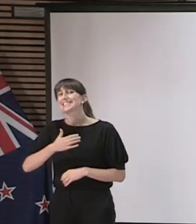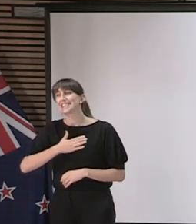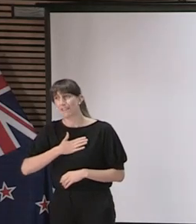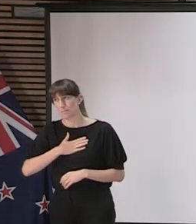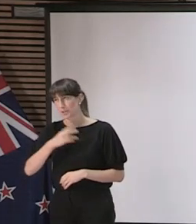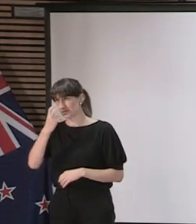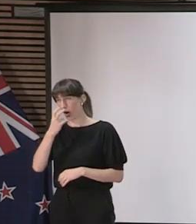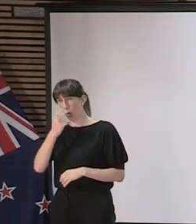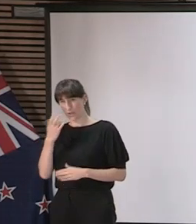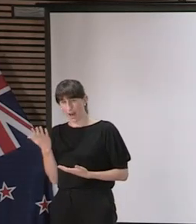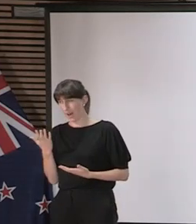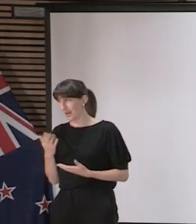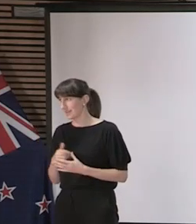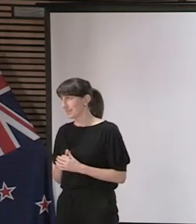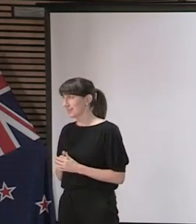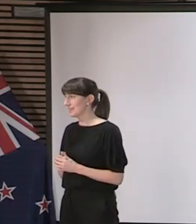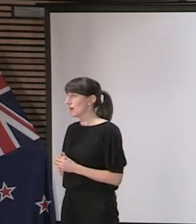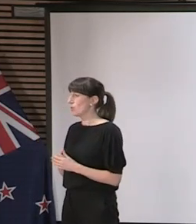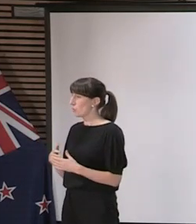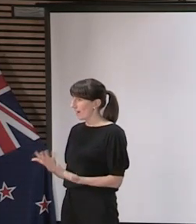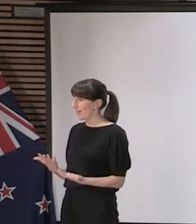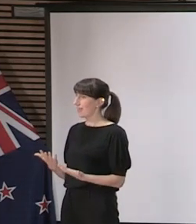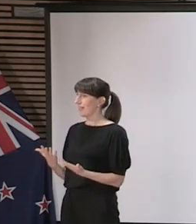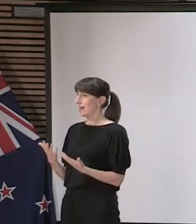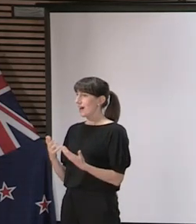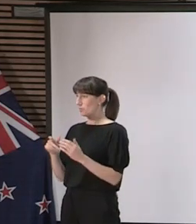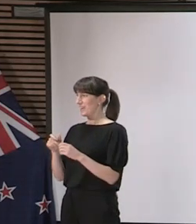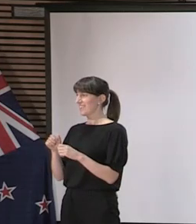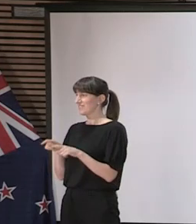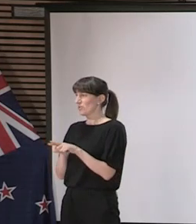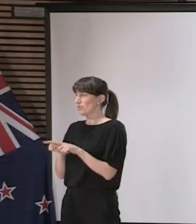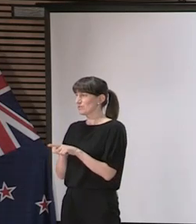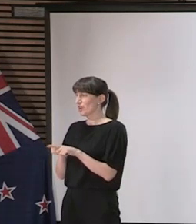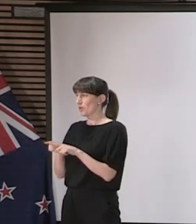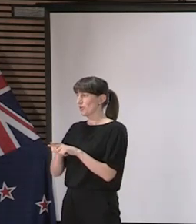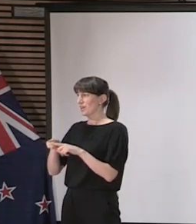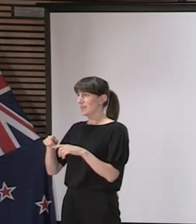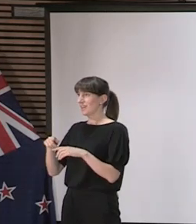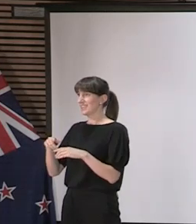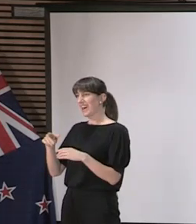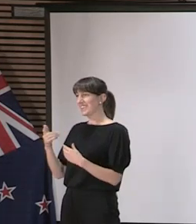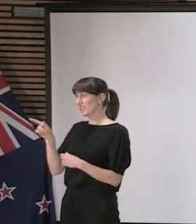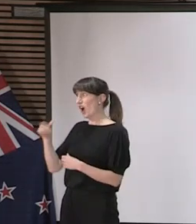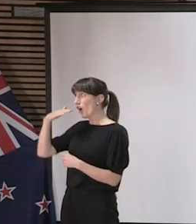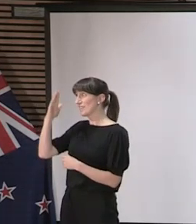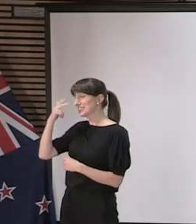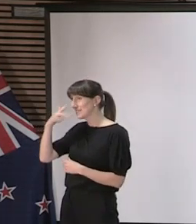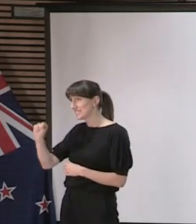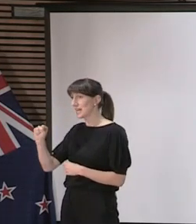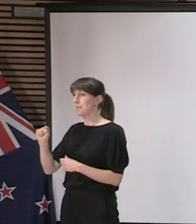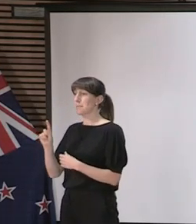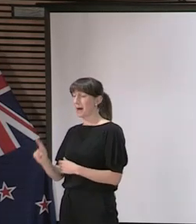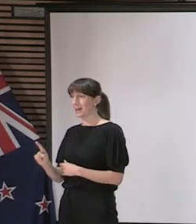the measures that are being put in place, and Minister Hipkins has talked about those, both here and in every workplace, are designed to protect all New